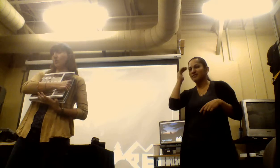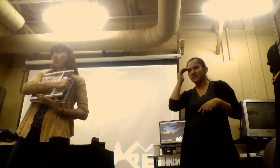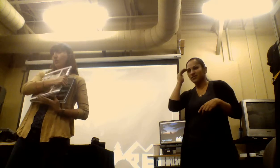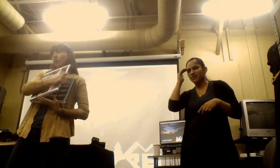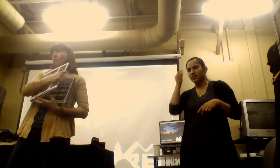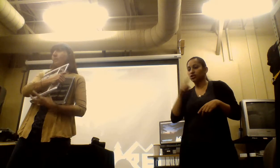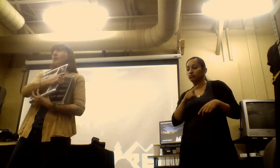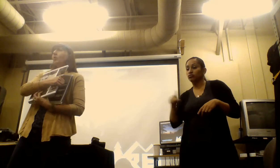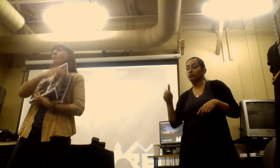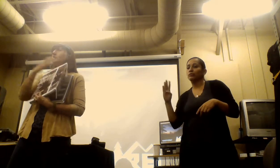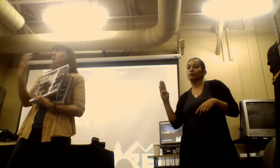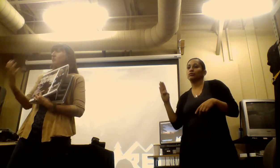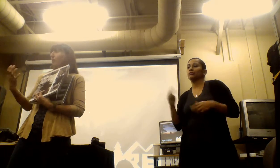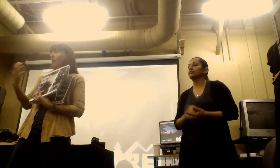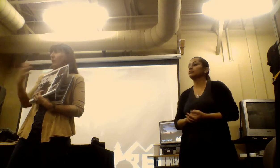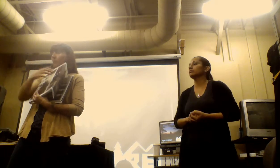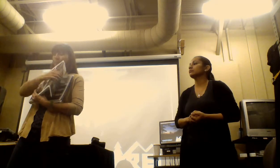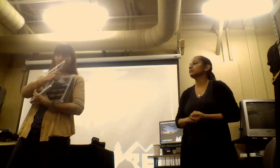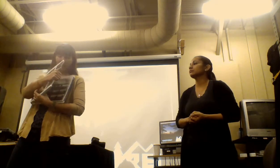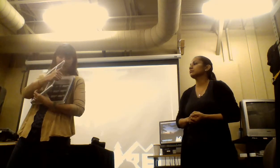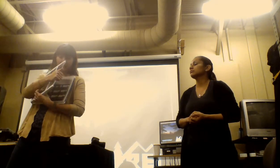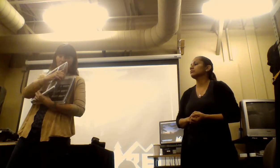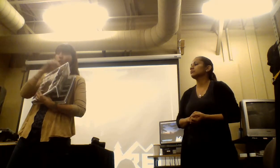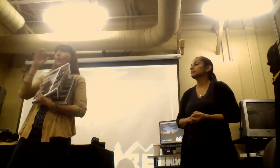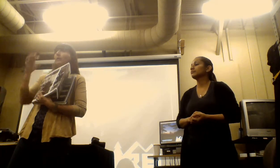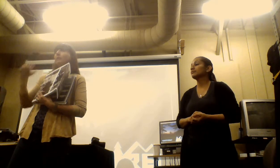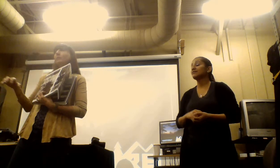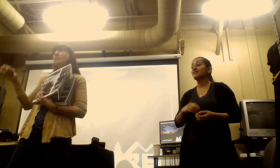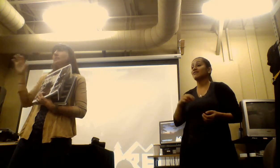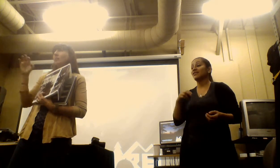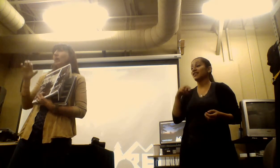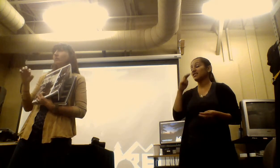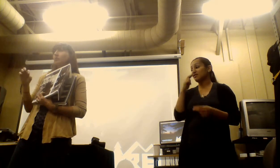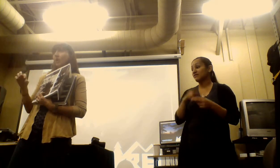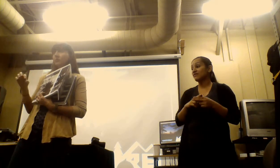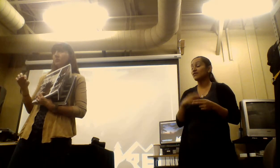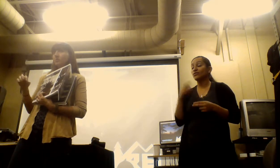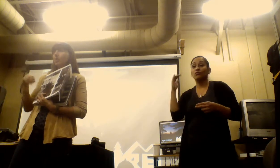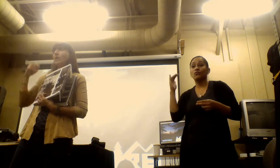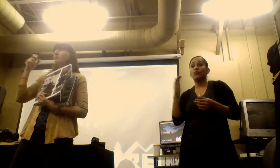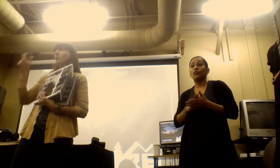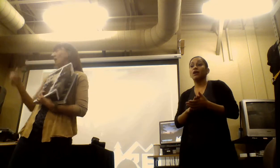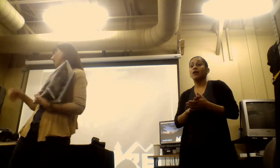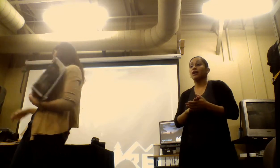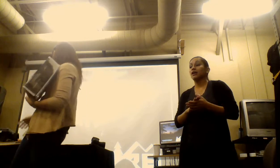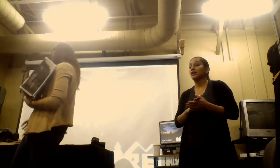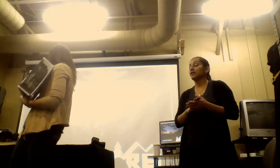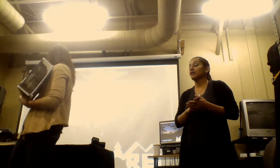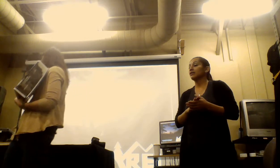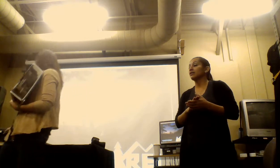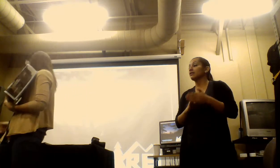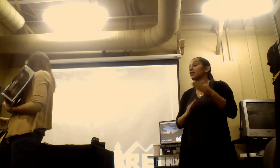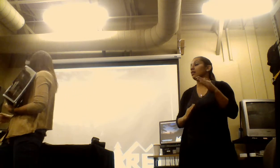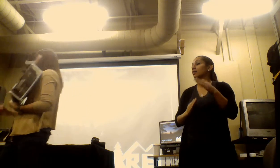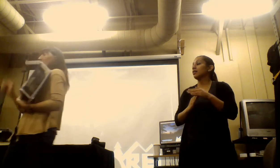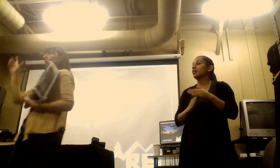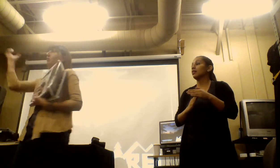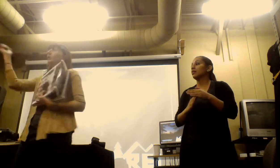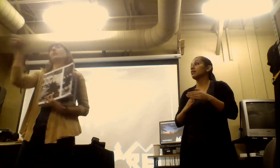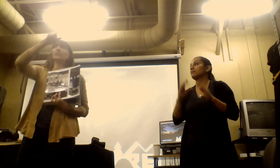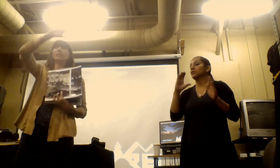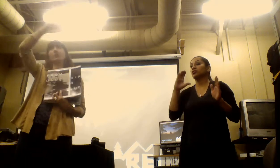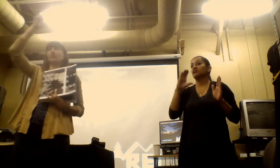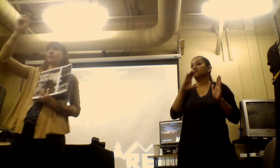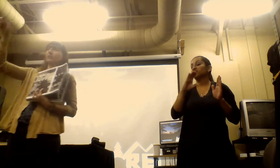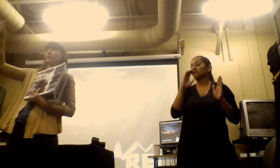this on film, which is fun because, it limits the amount of shots. So again, don't ever think that you need to go somewhere and go